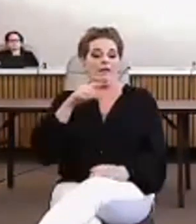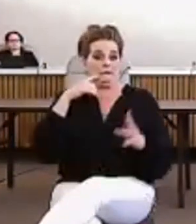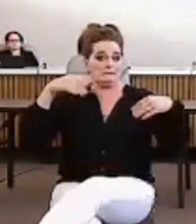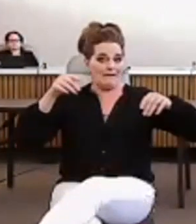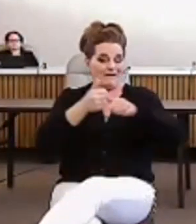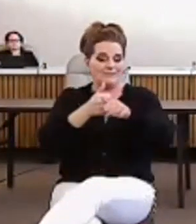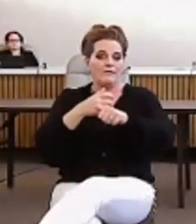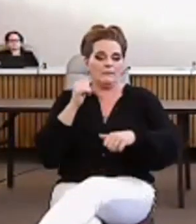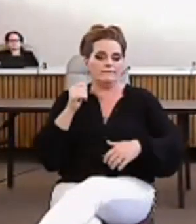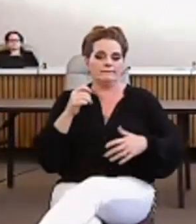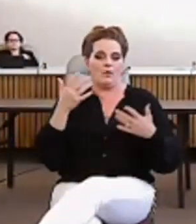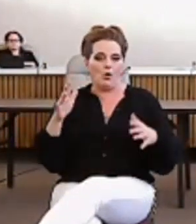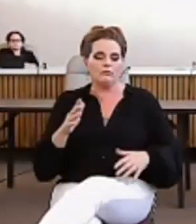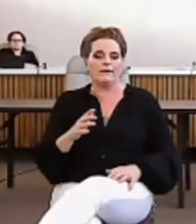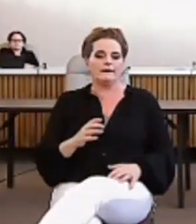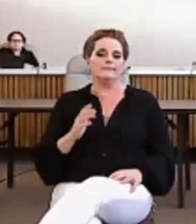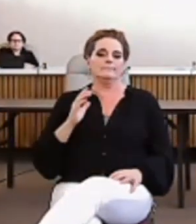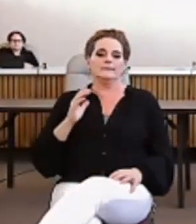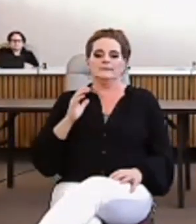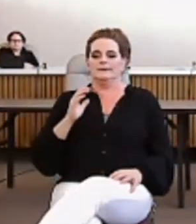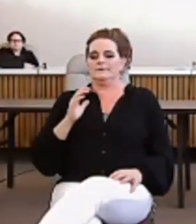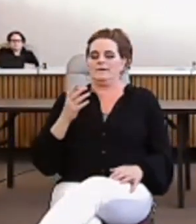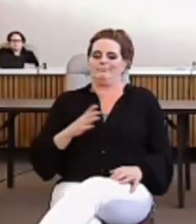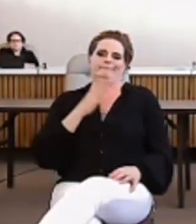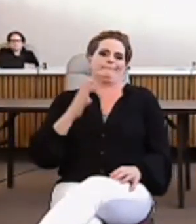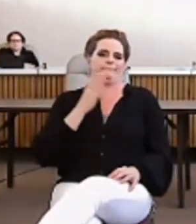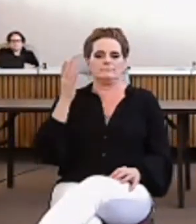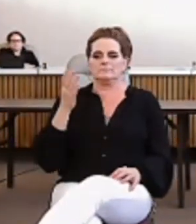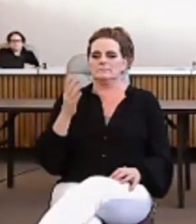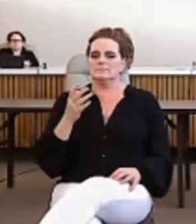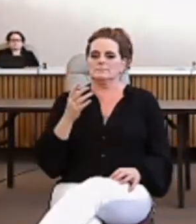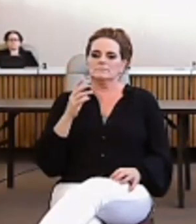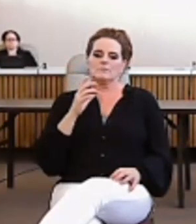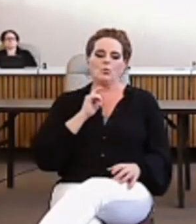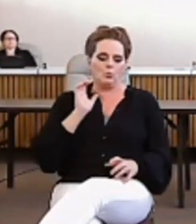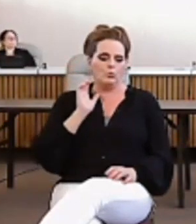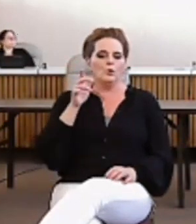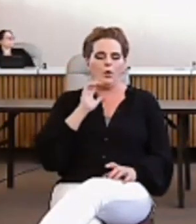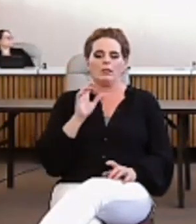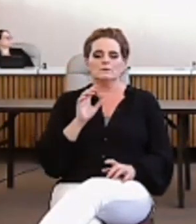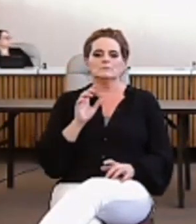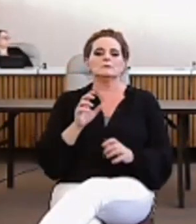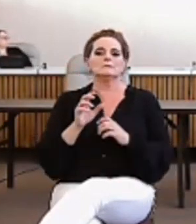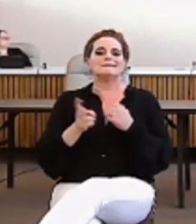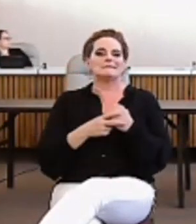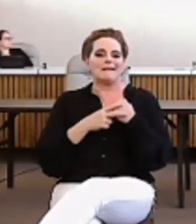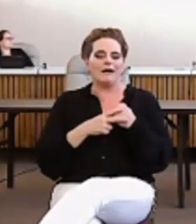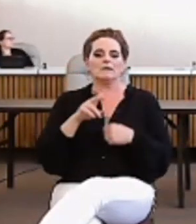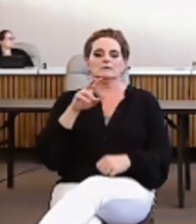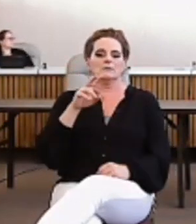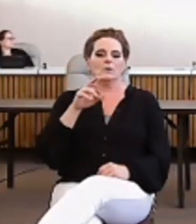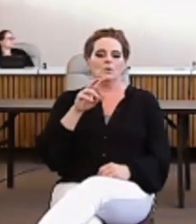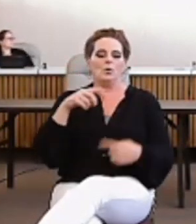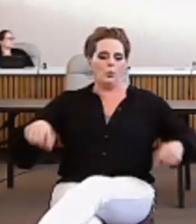of already customized, essentially, if you will, stock wheelchair accessible under New York State law comes